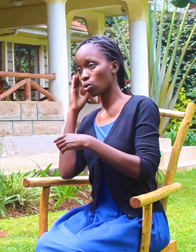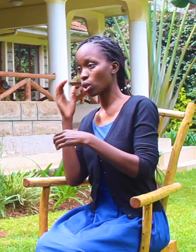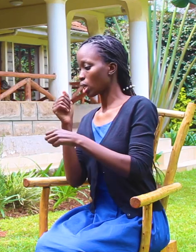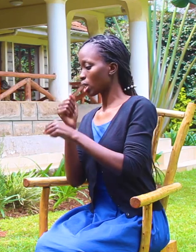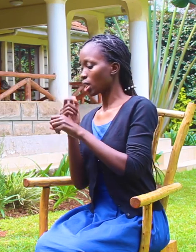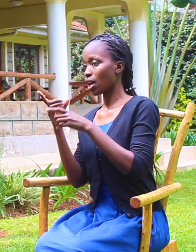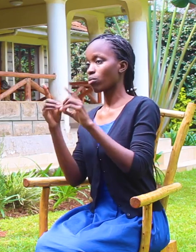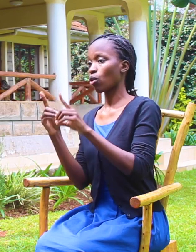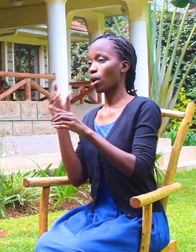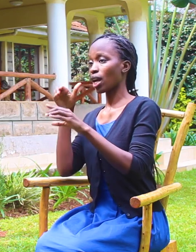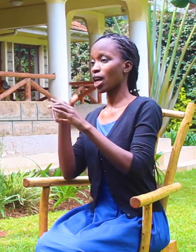food production and management.